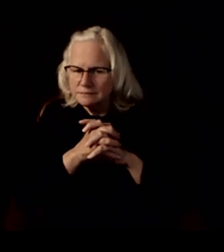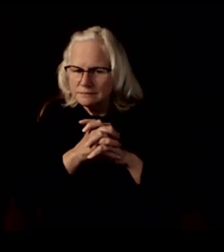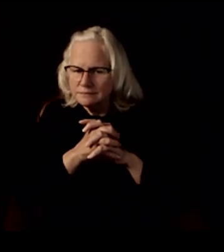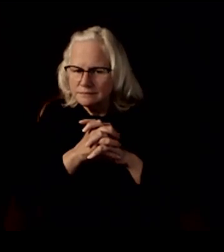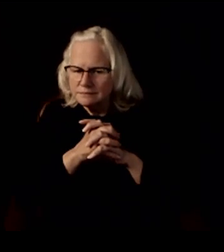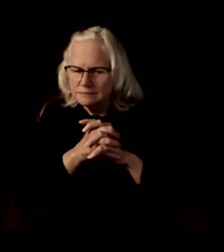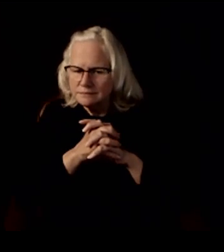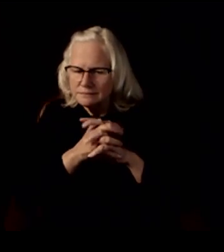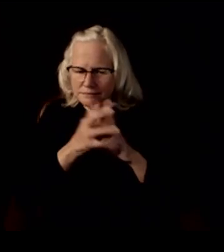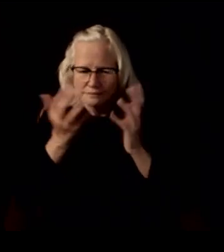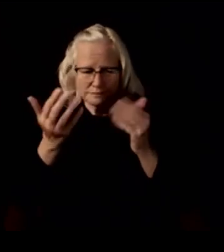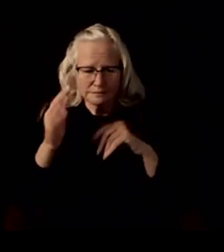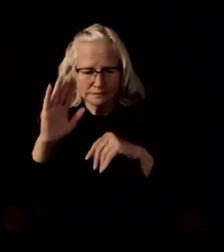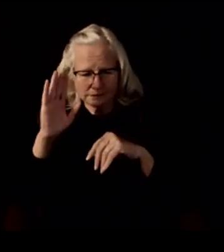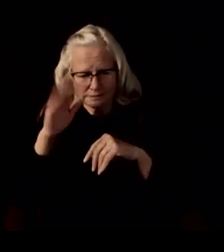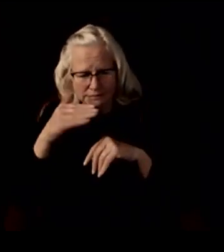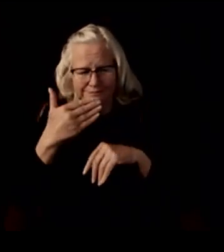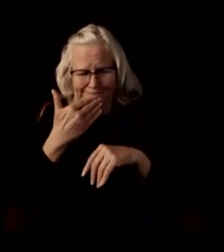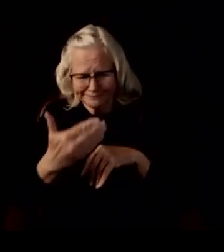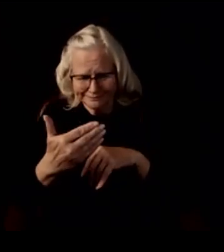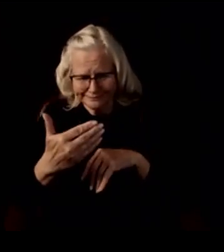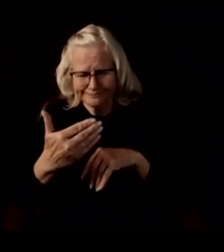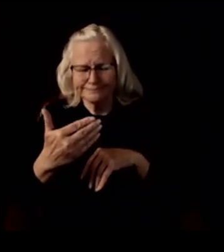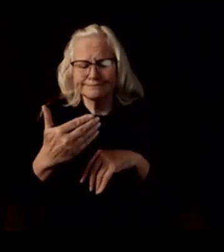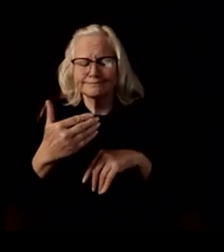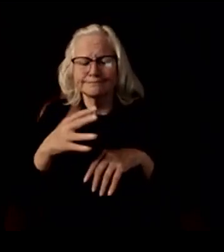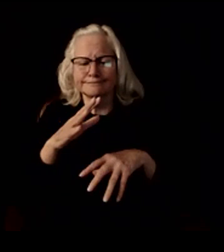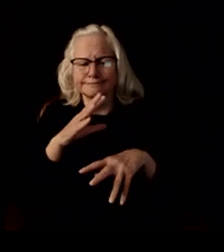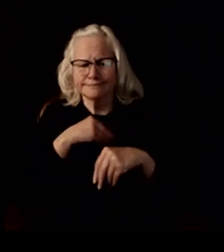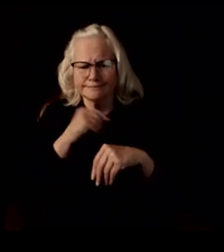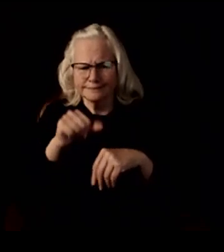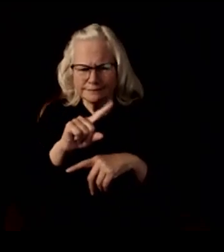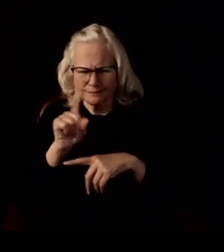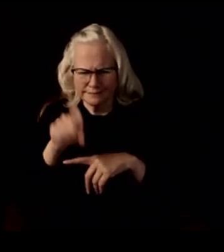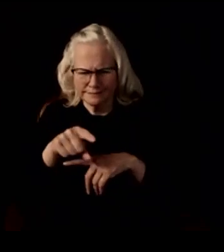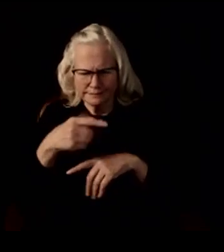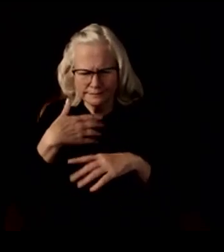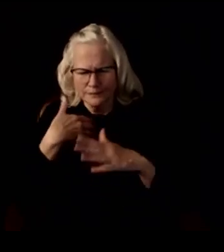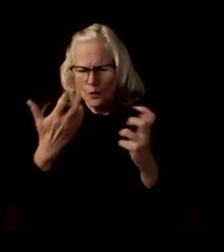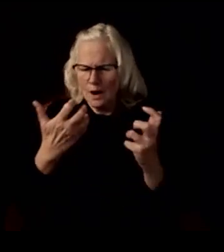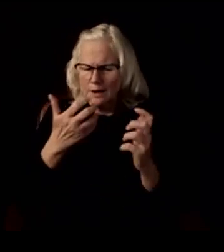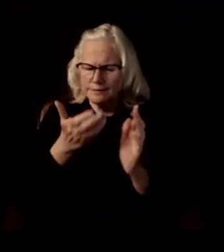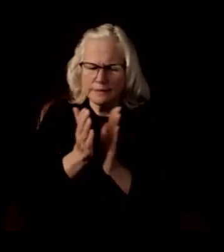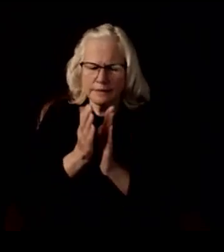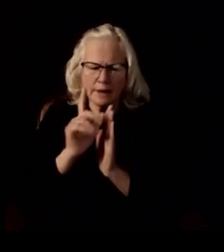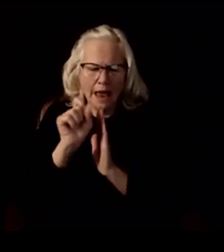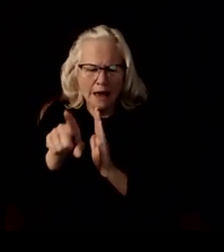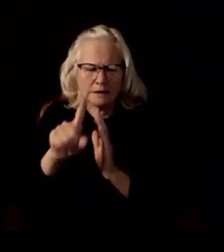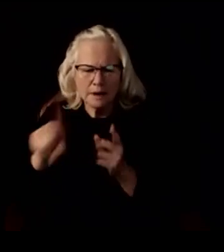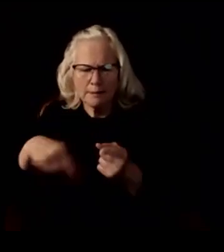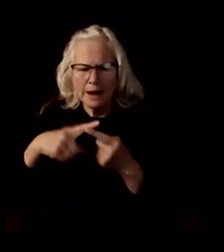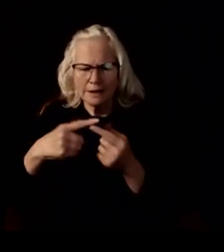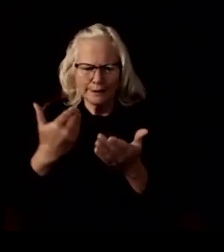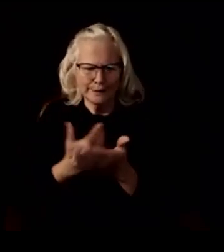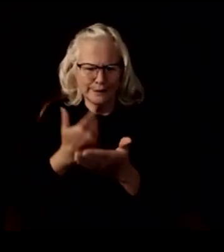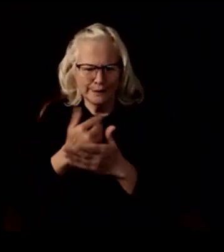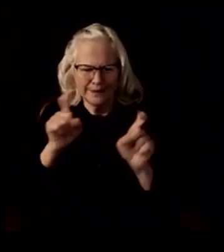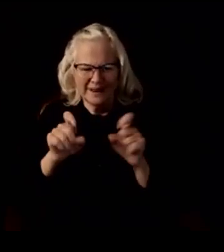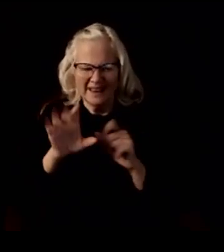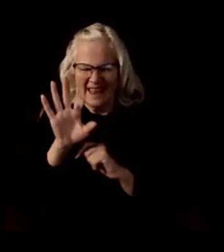Hi, thanks so much for taking this question today. So I wanted to ask about the new test that got the FDA authorization,